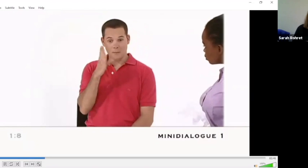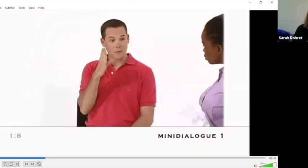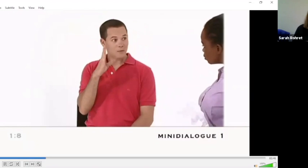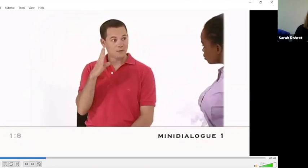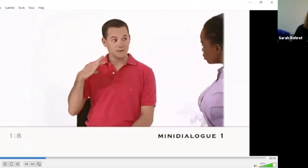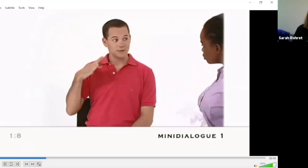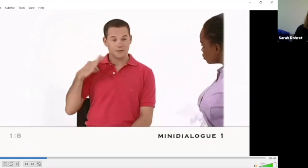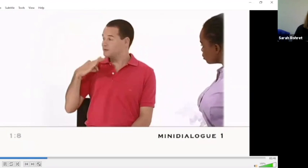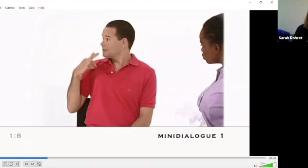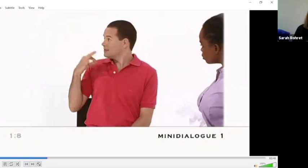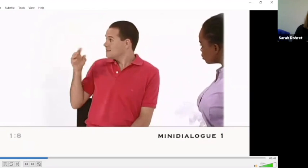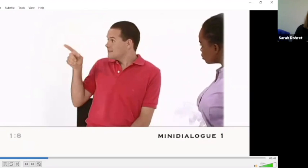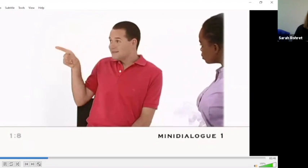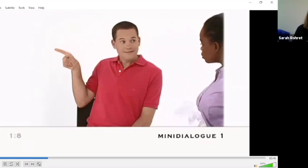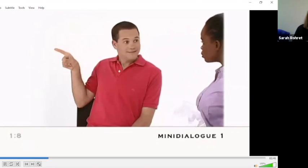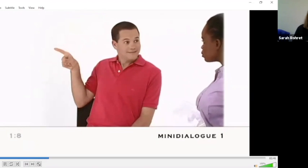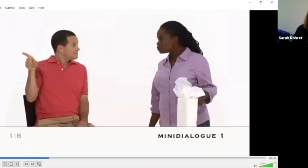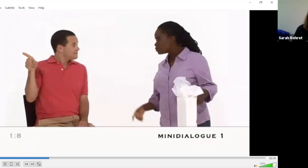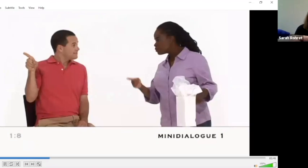And blue shirt over there.